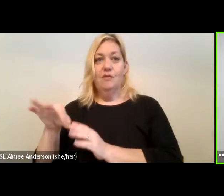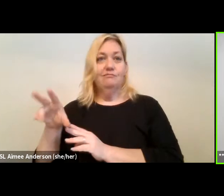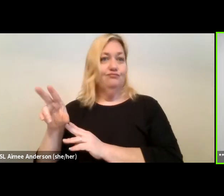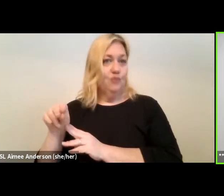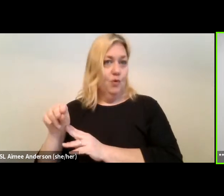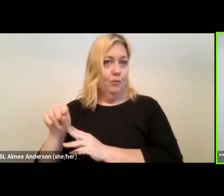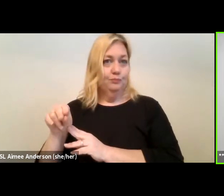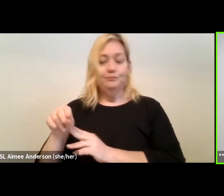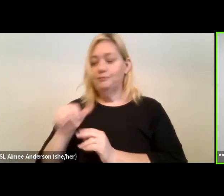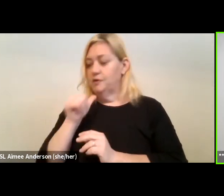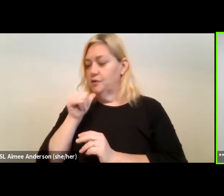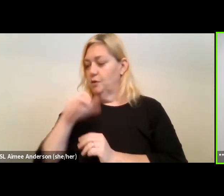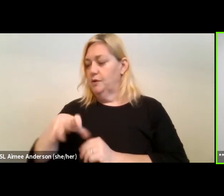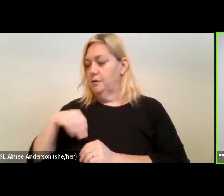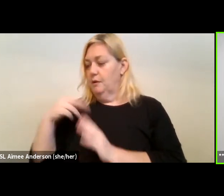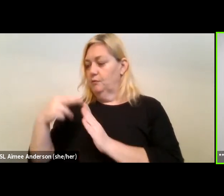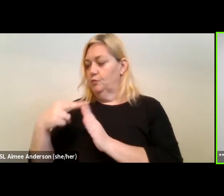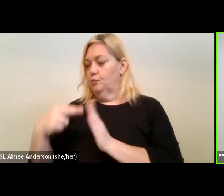rules.